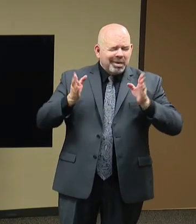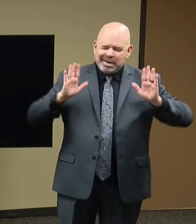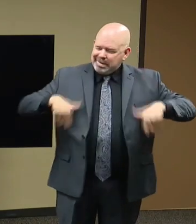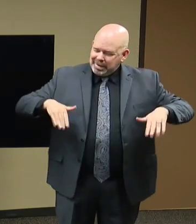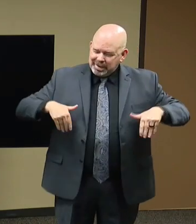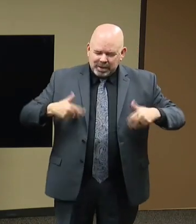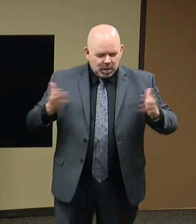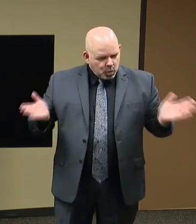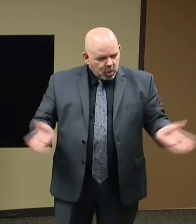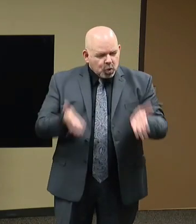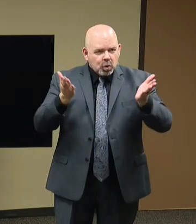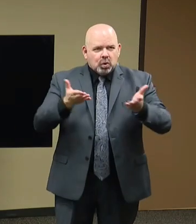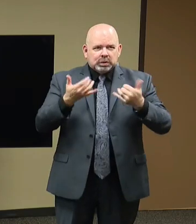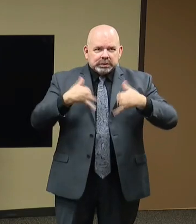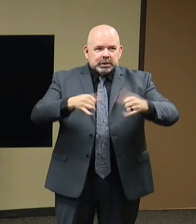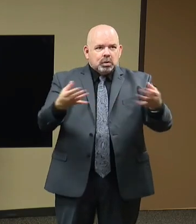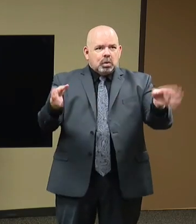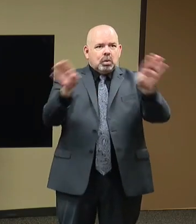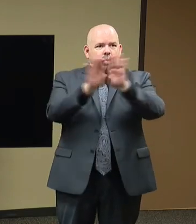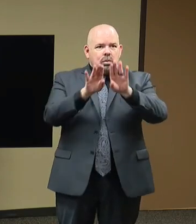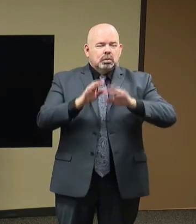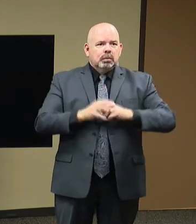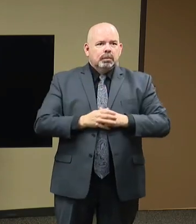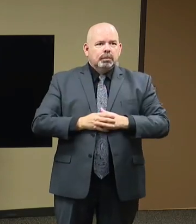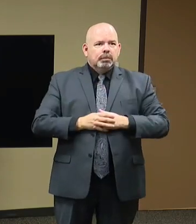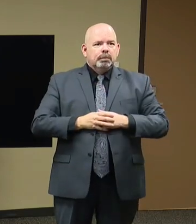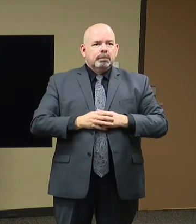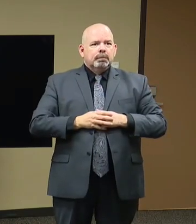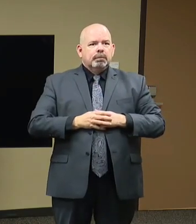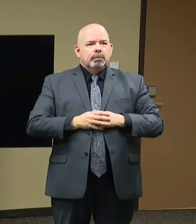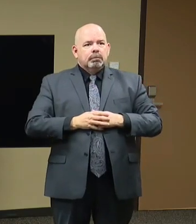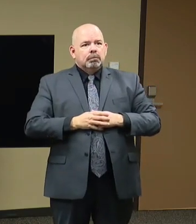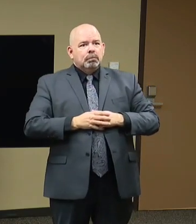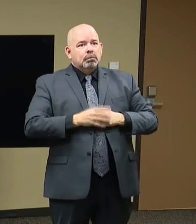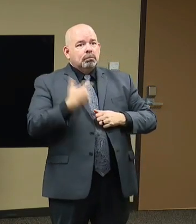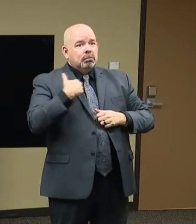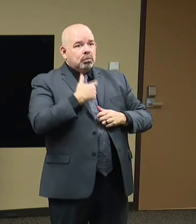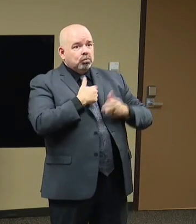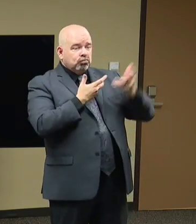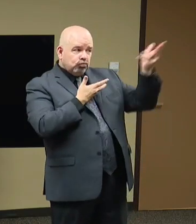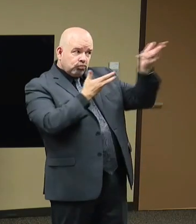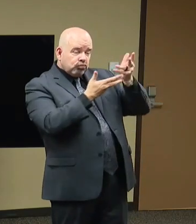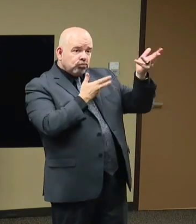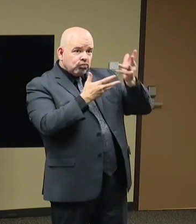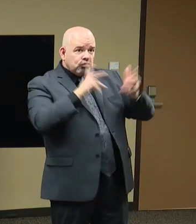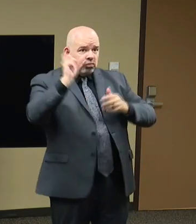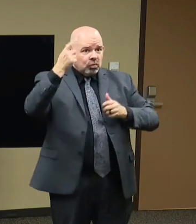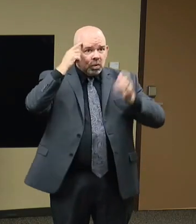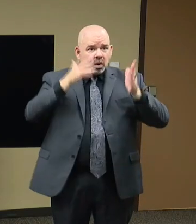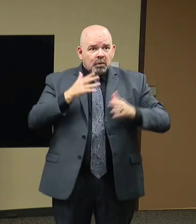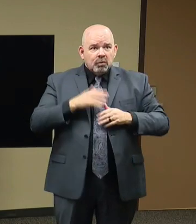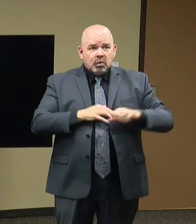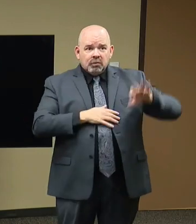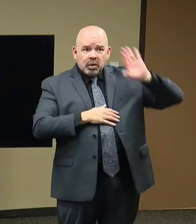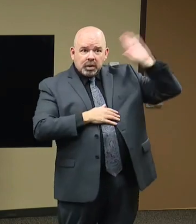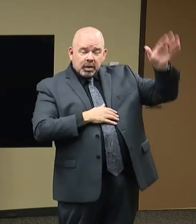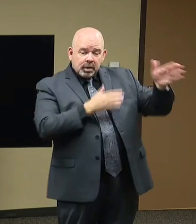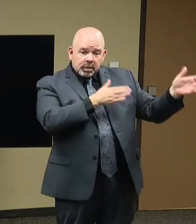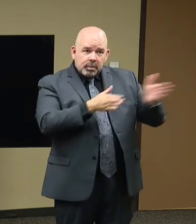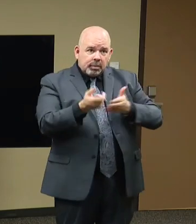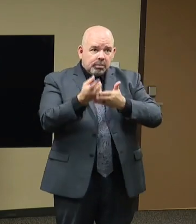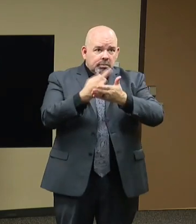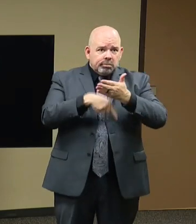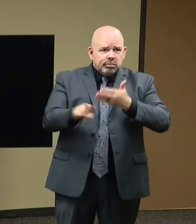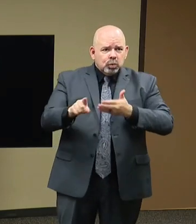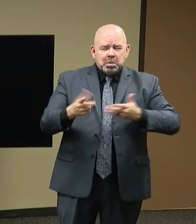question. The question was if we had conversations with the governor about what he's planning to do next week. I'm not privy to what he is planning to do